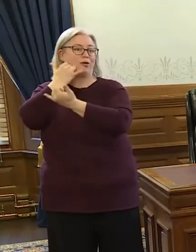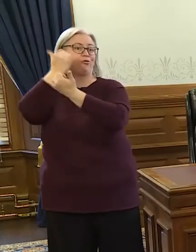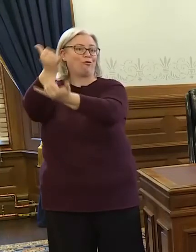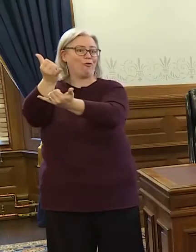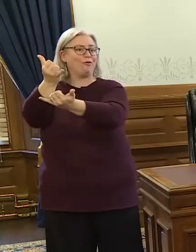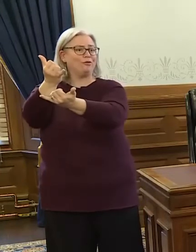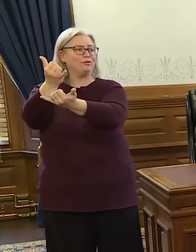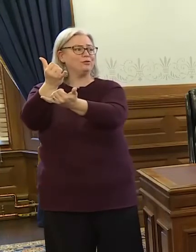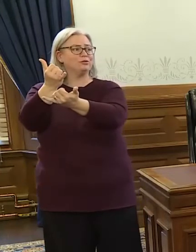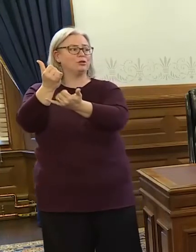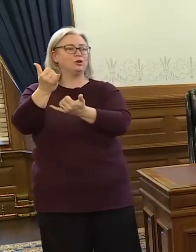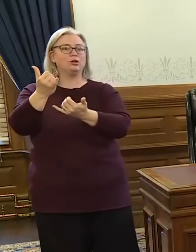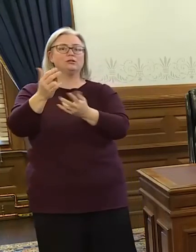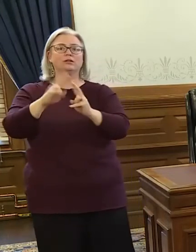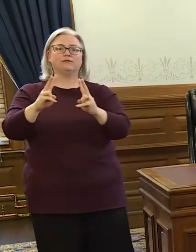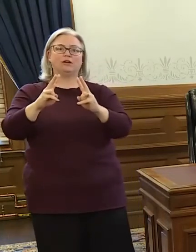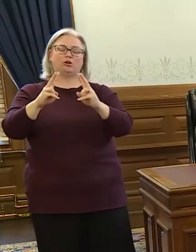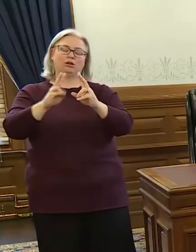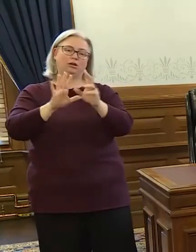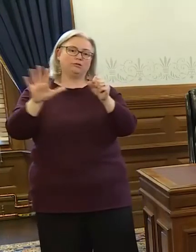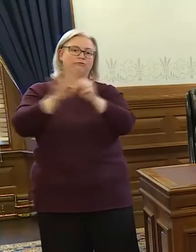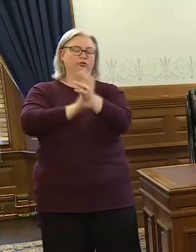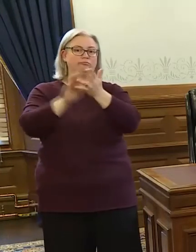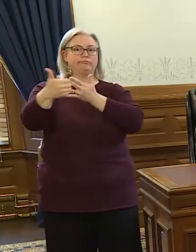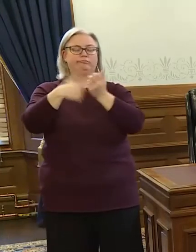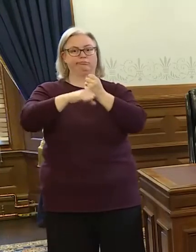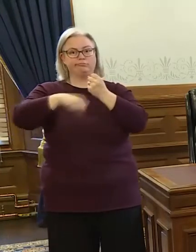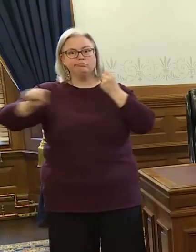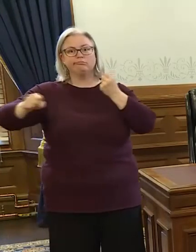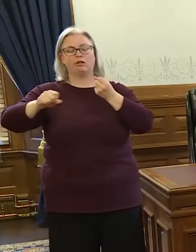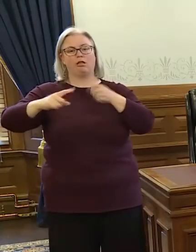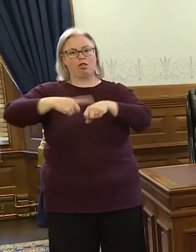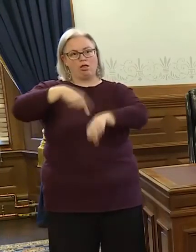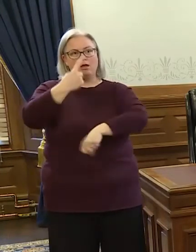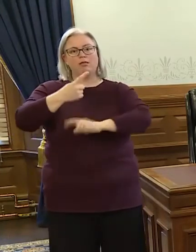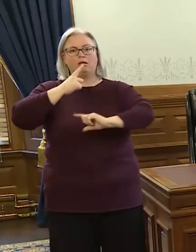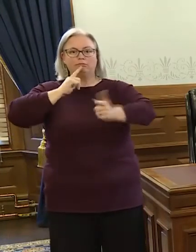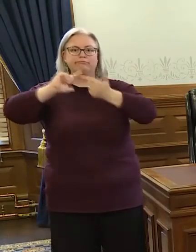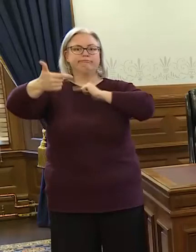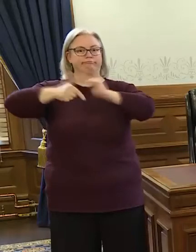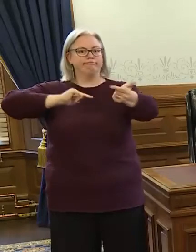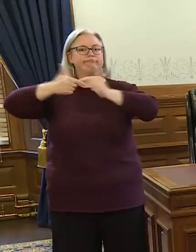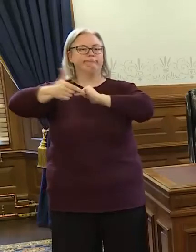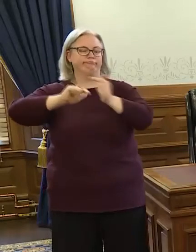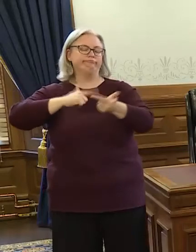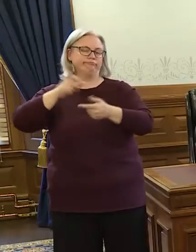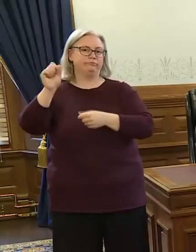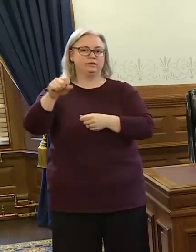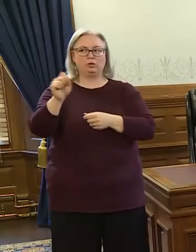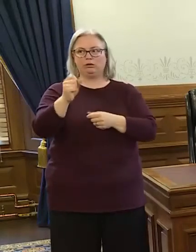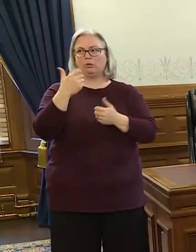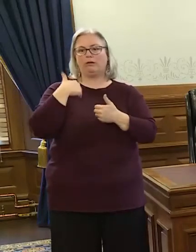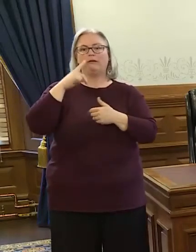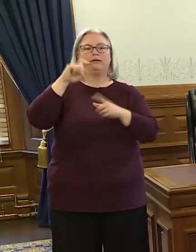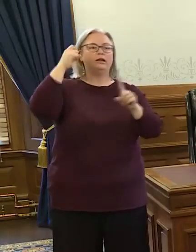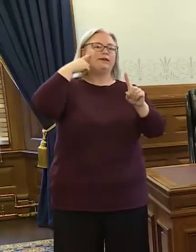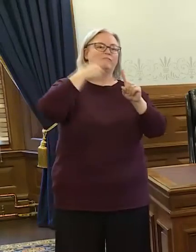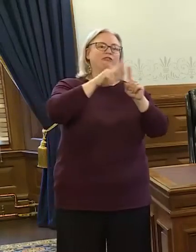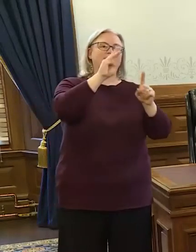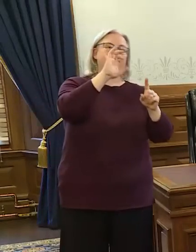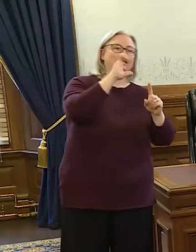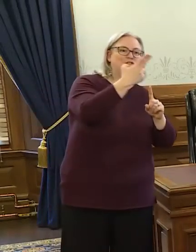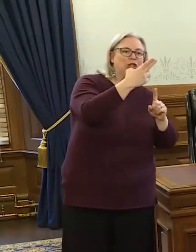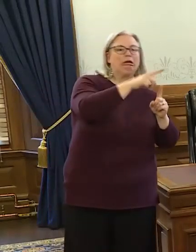so there is a very robust, lengthy back and forth conversation. So yeah, we'll have, you know, the governor from